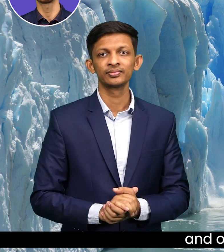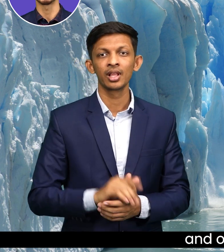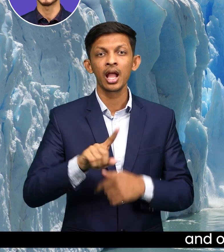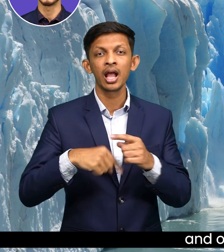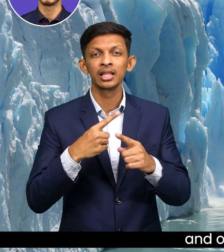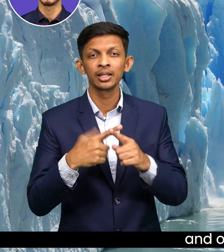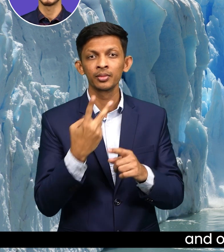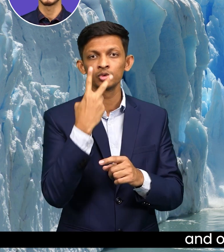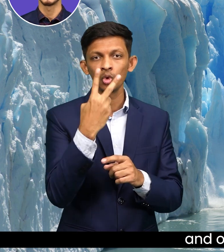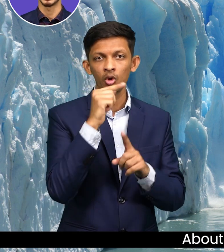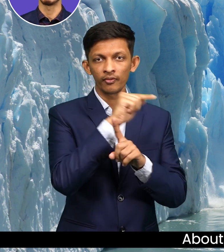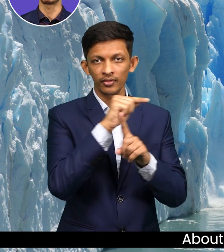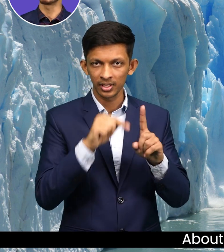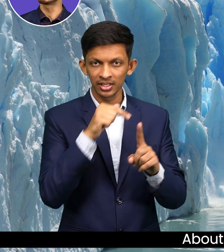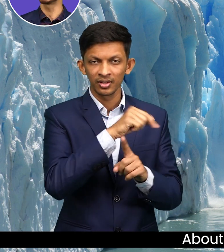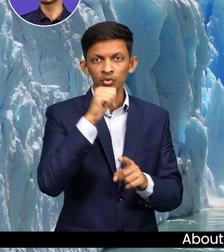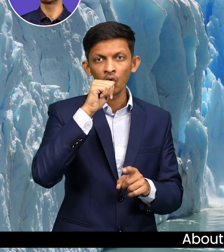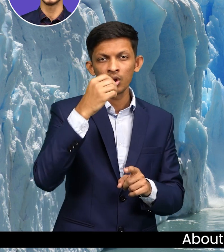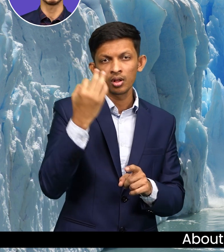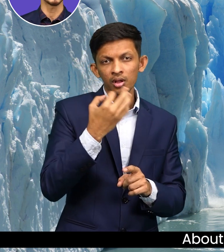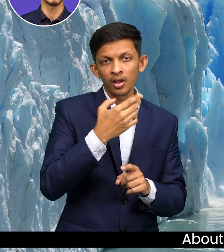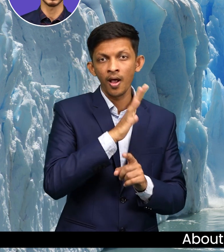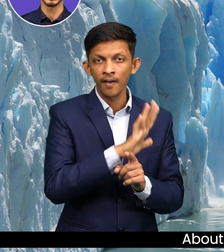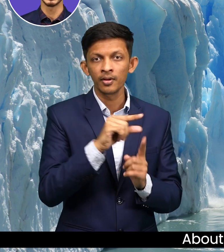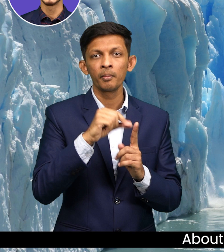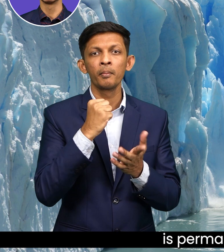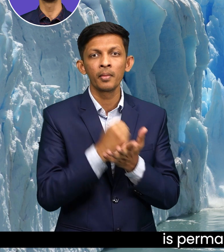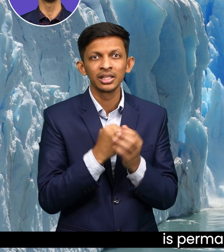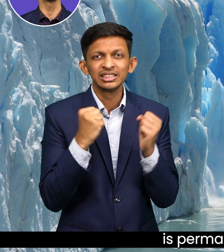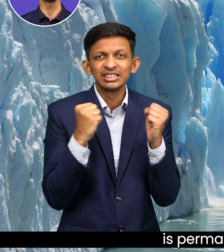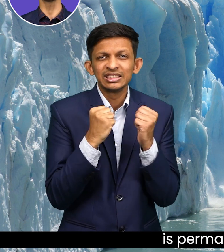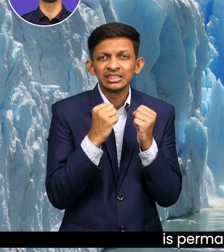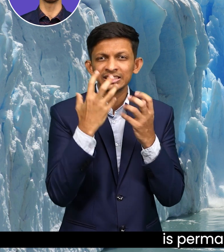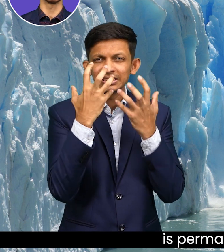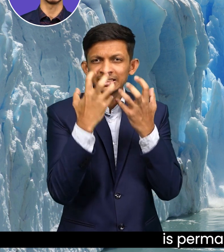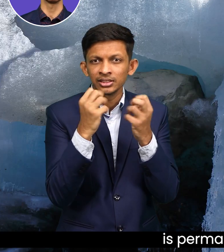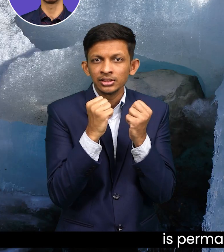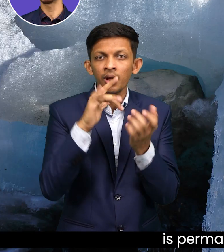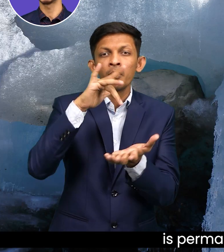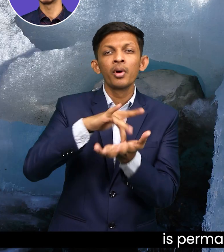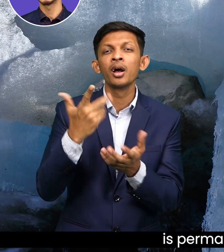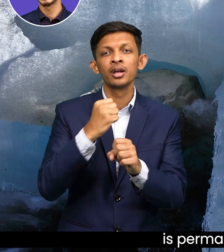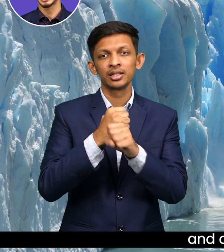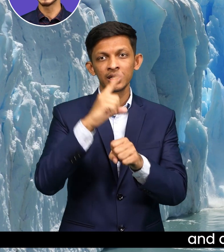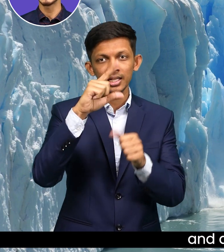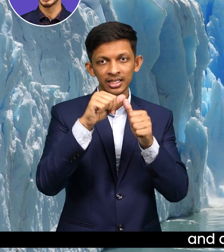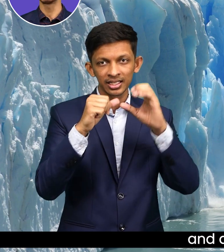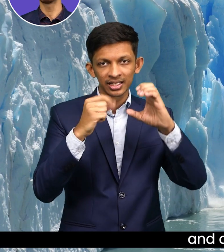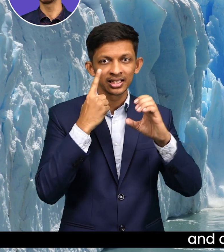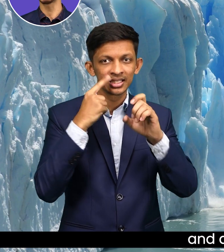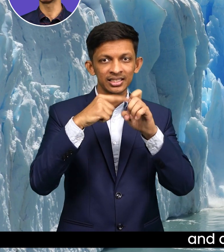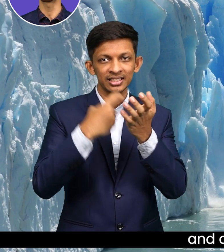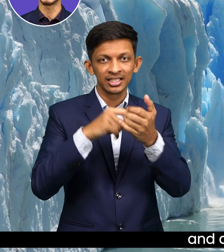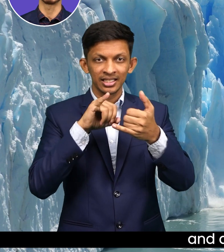is fresh water. About 2% of this fresh water is permanently frozen in glaciers and at